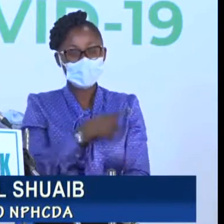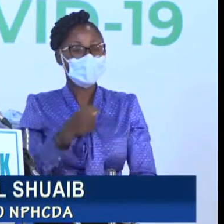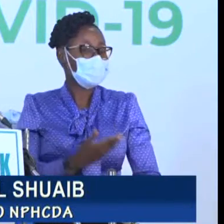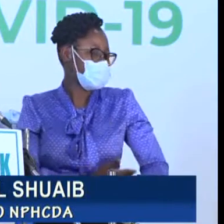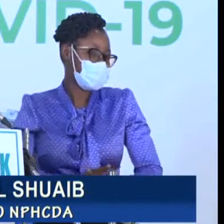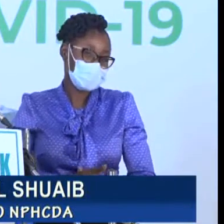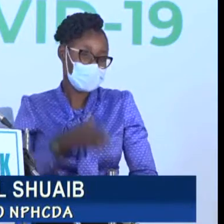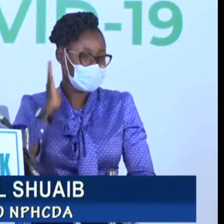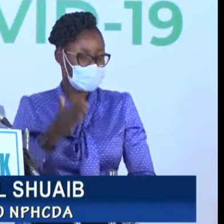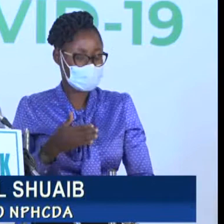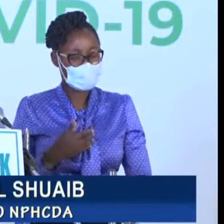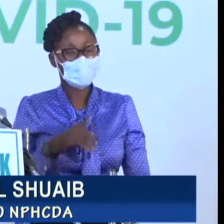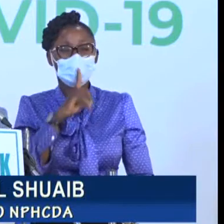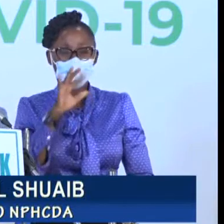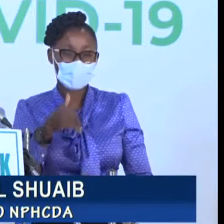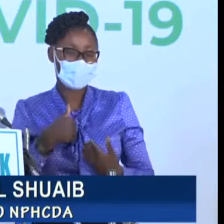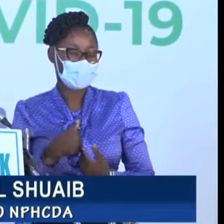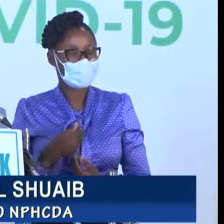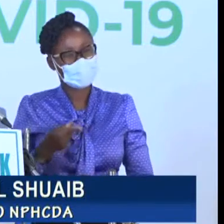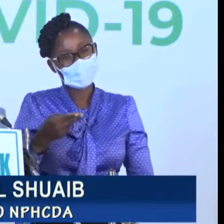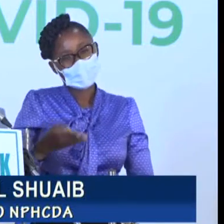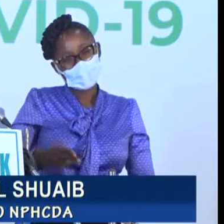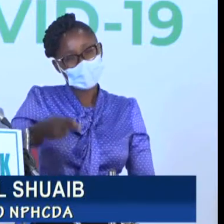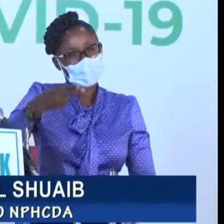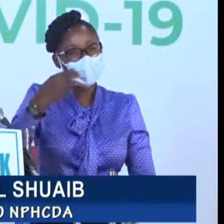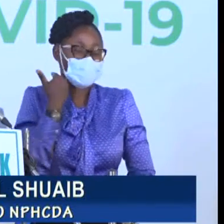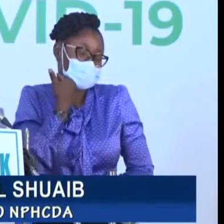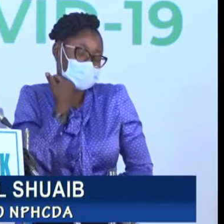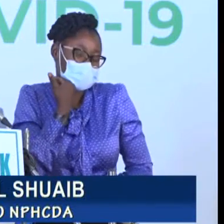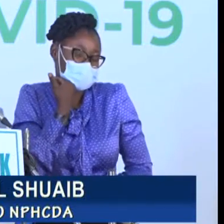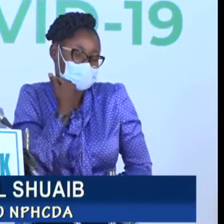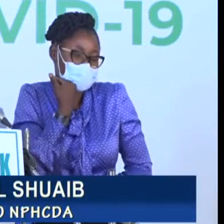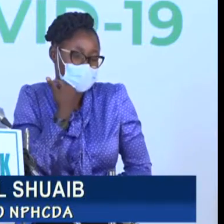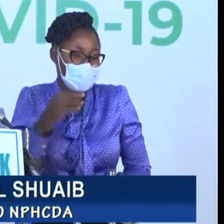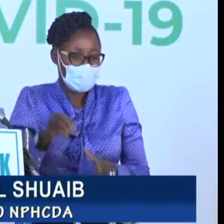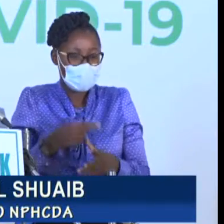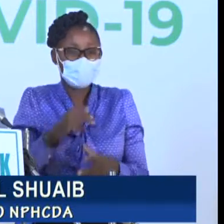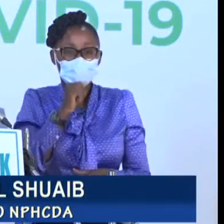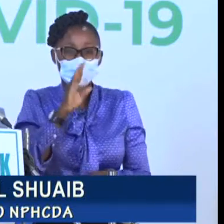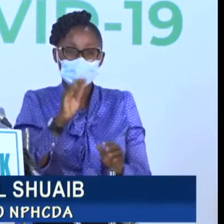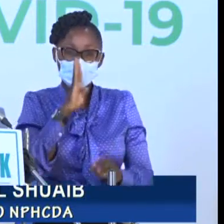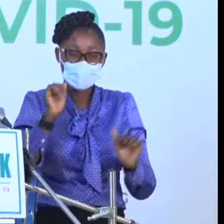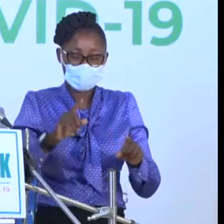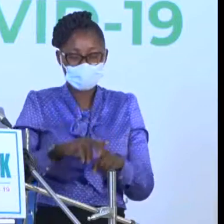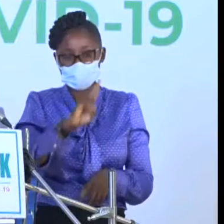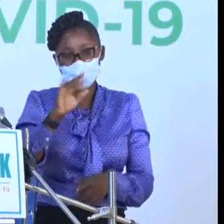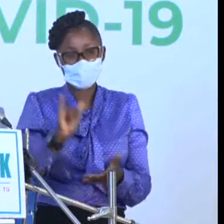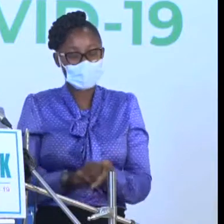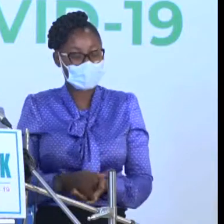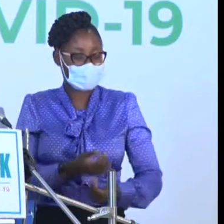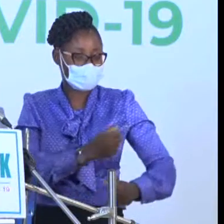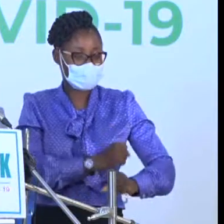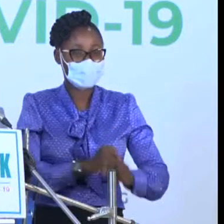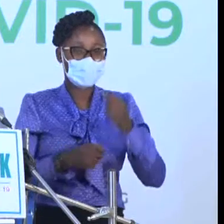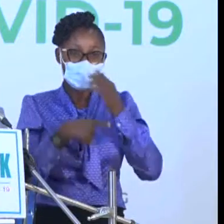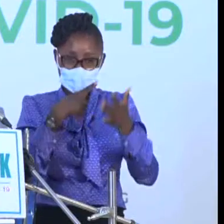you will usually have a mild fever, they might not be able to raise that limb, and they're usually very irritable. These are